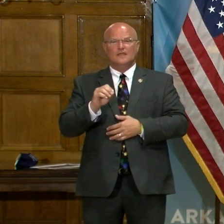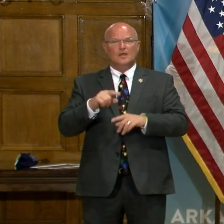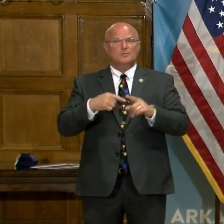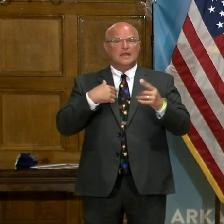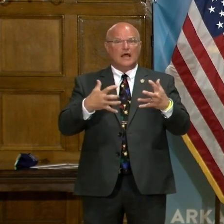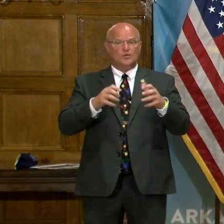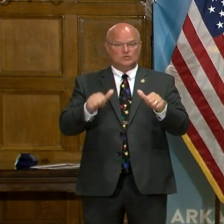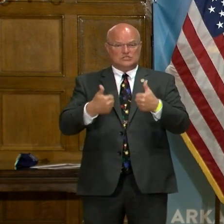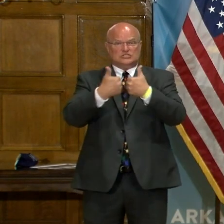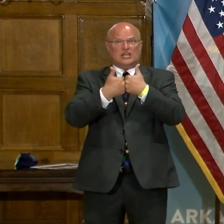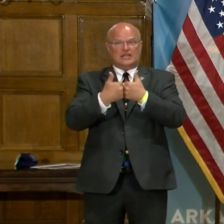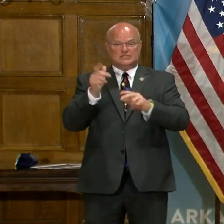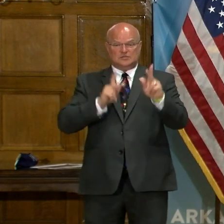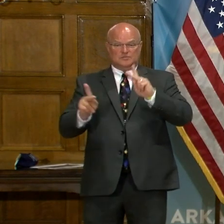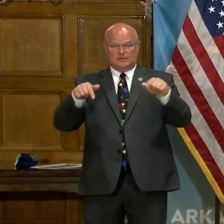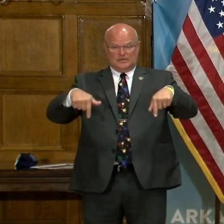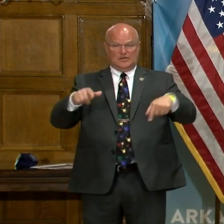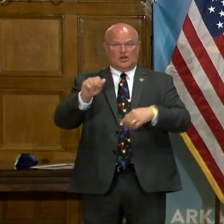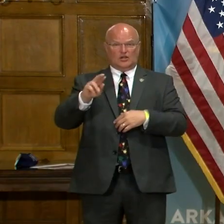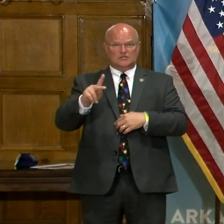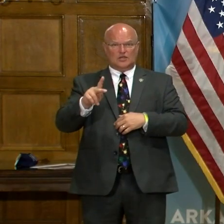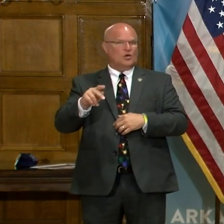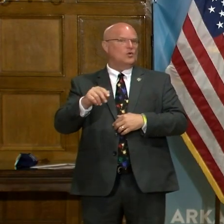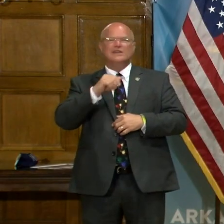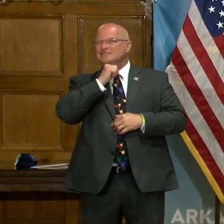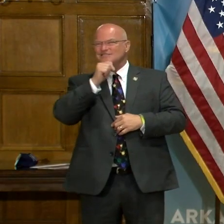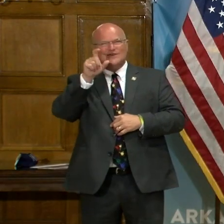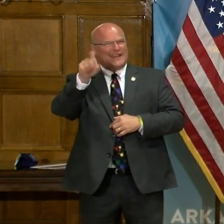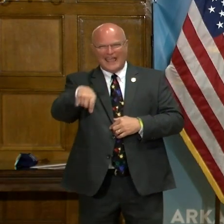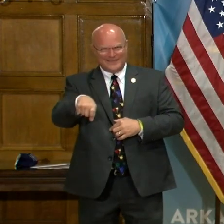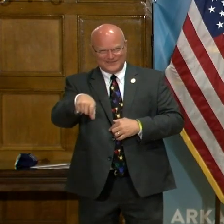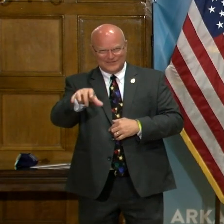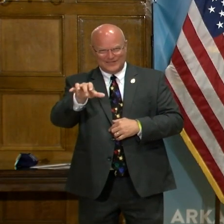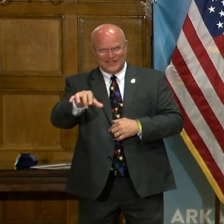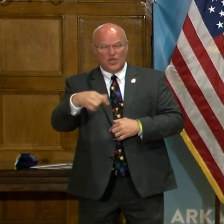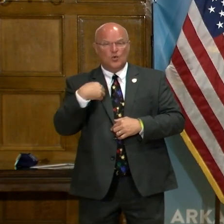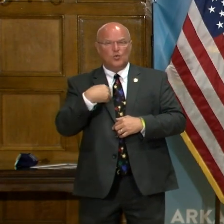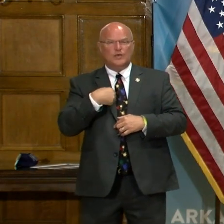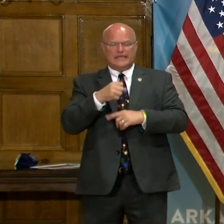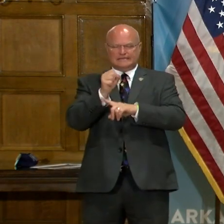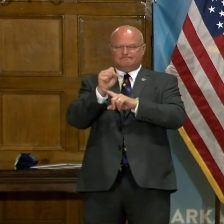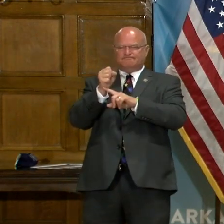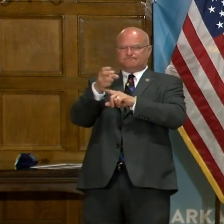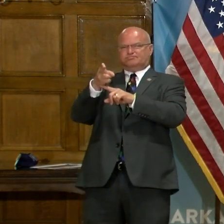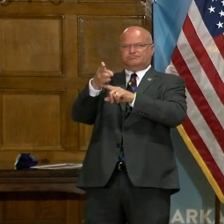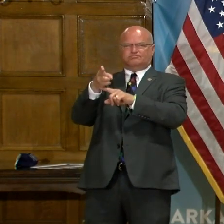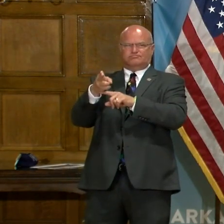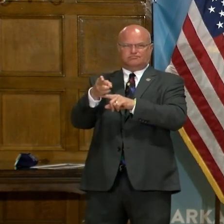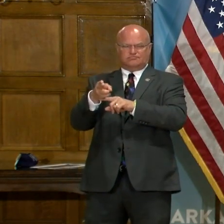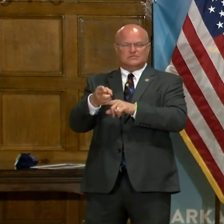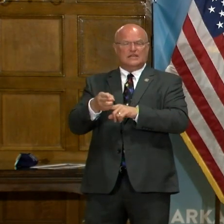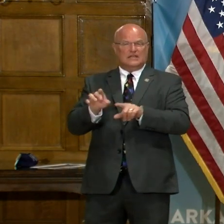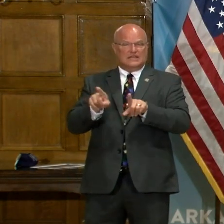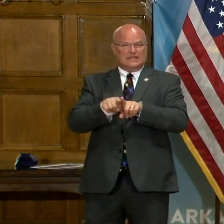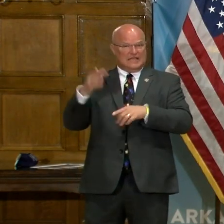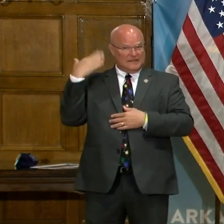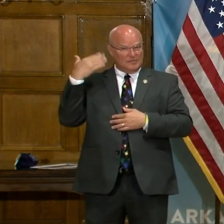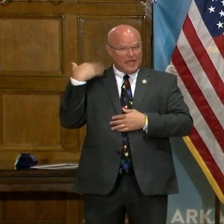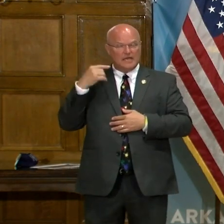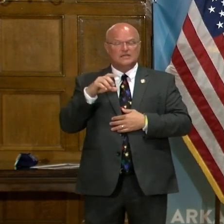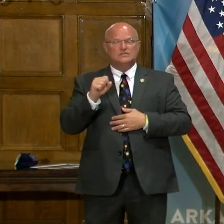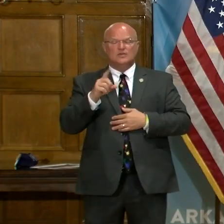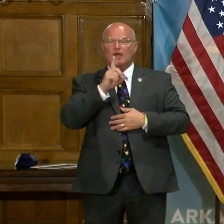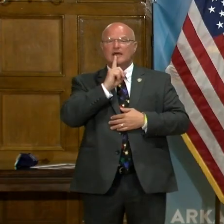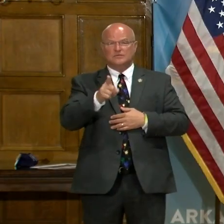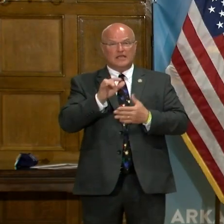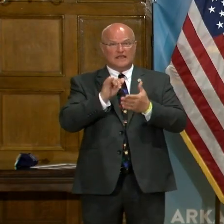but I wanted to challenge Arkansans that we don't have to go there. We can beat that, as we've beaten curves in the past. And